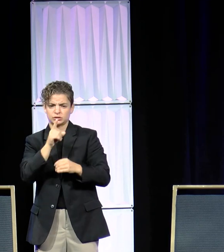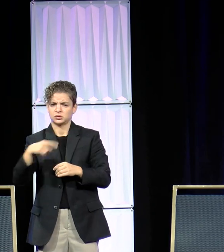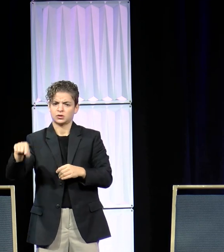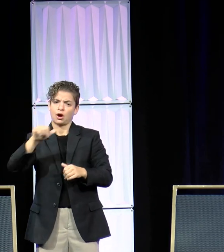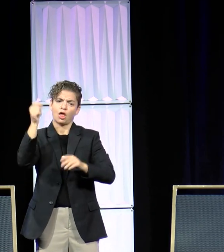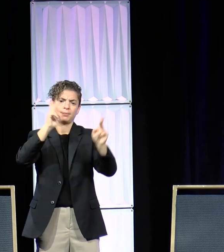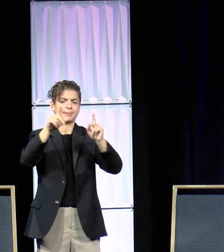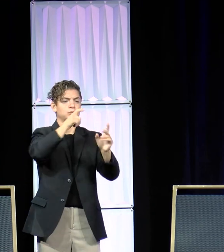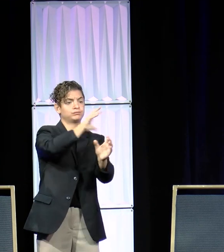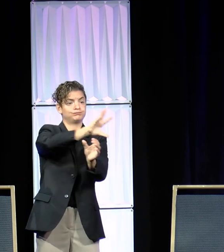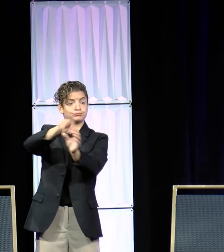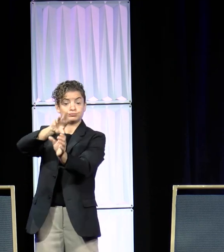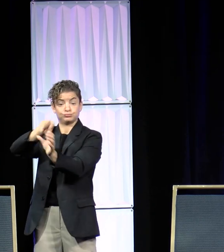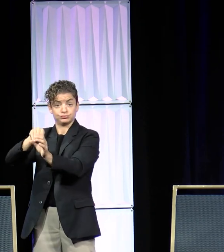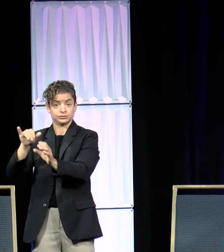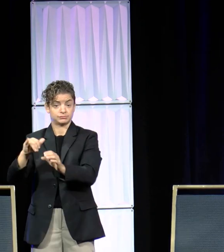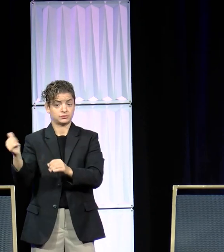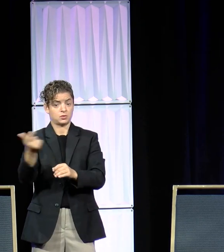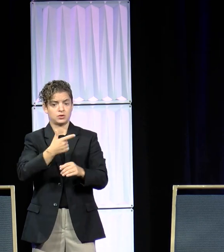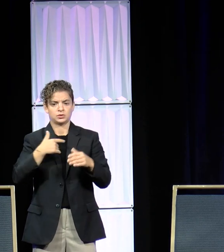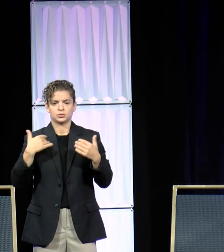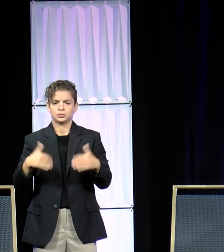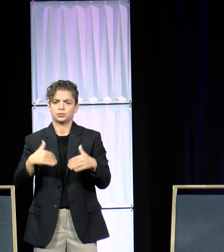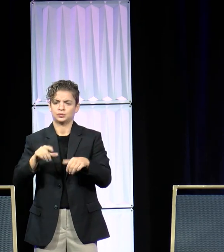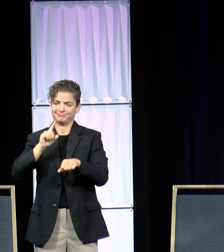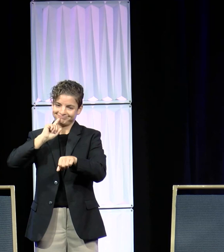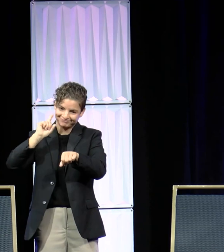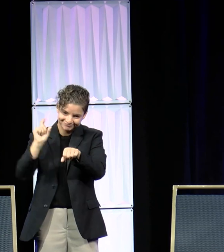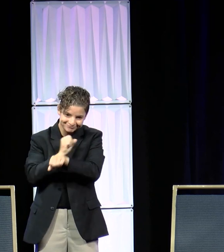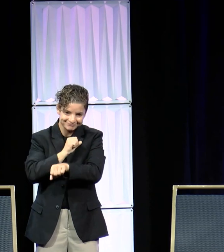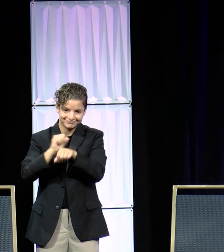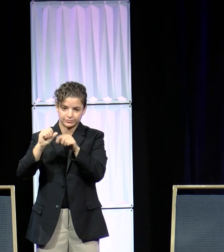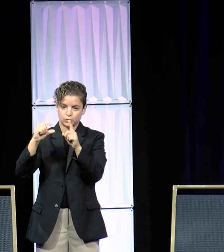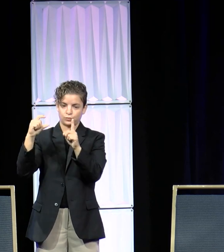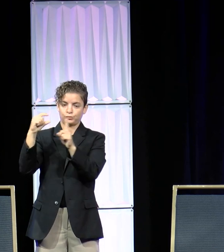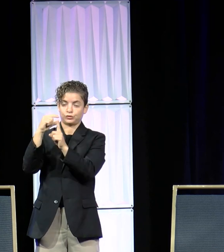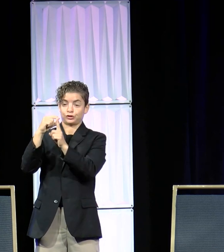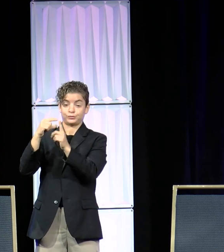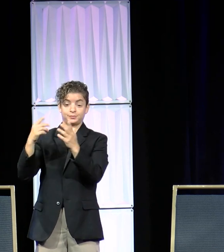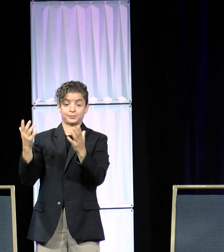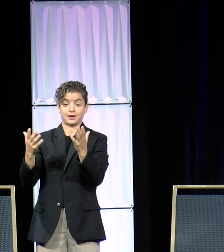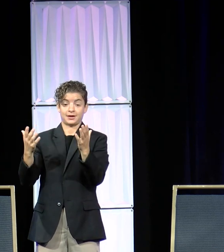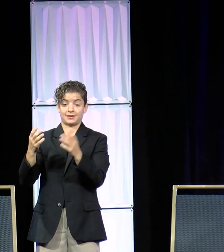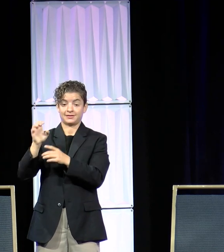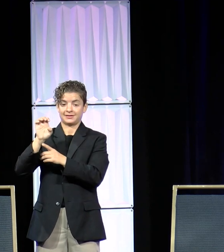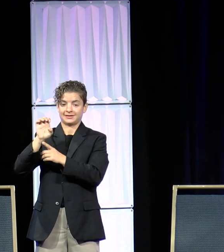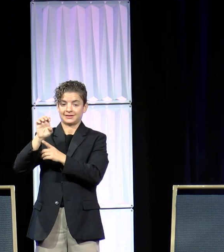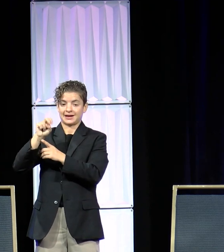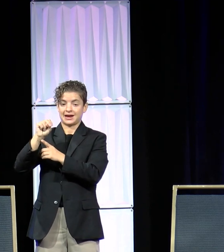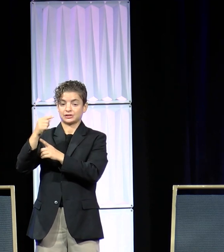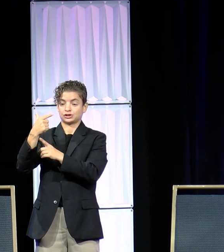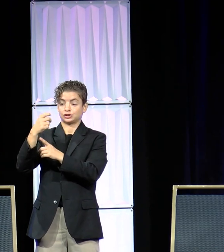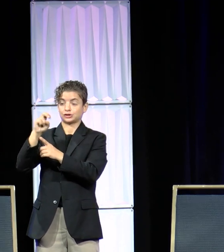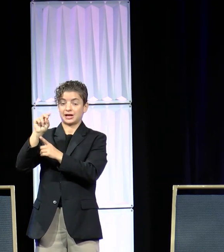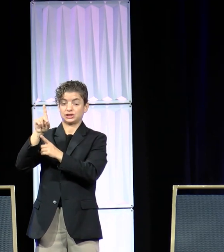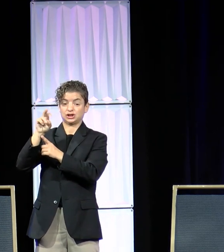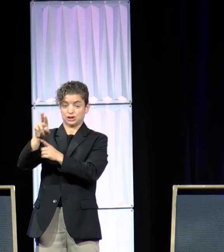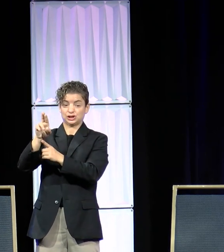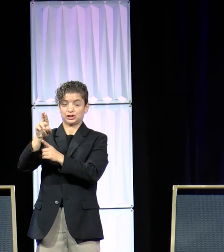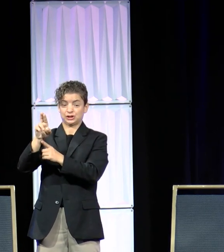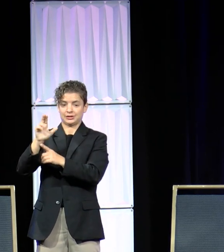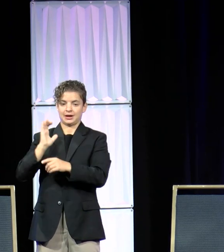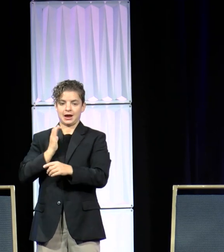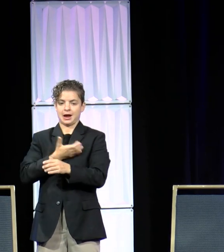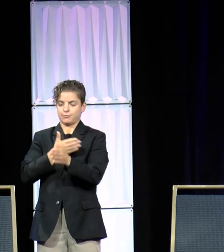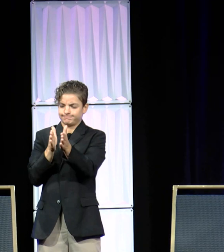work literally are, and I'm using this word intentionally, engender an effort for our passionate commitment so we can be